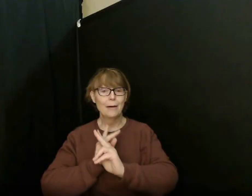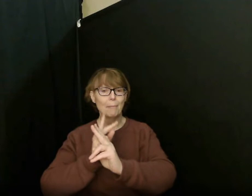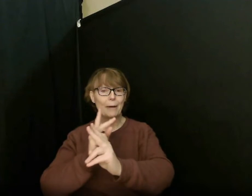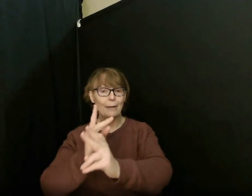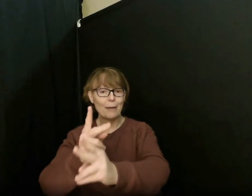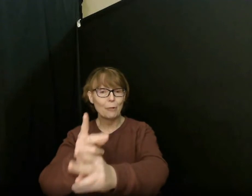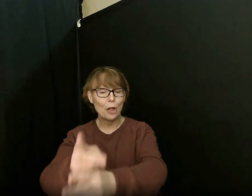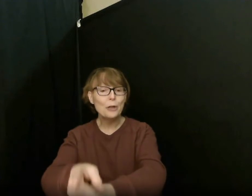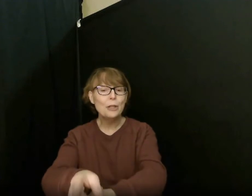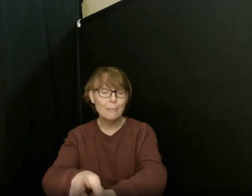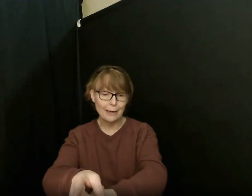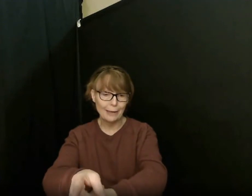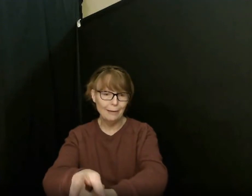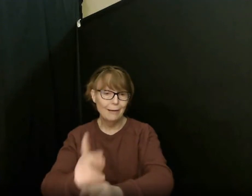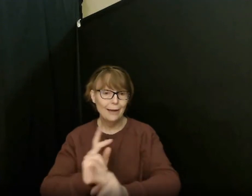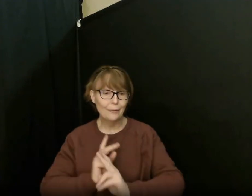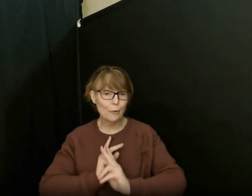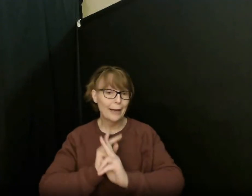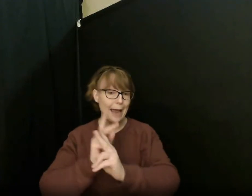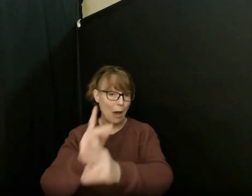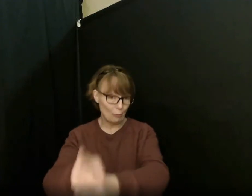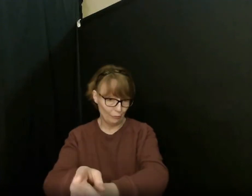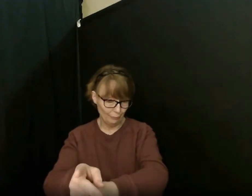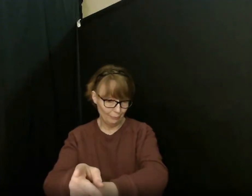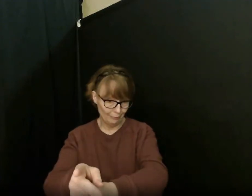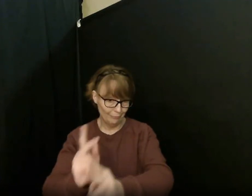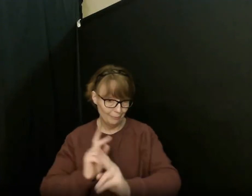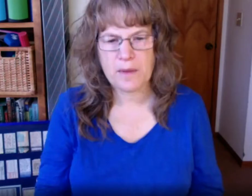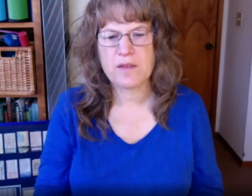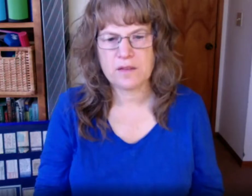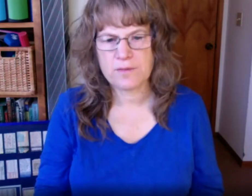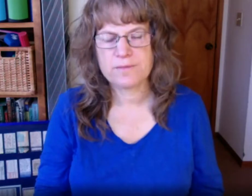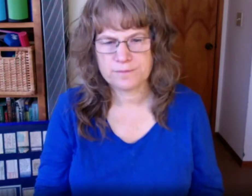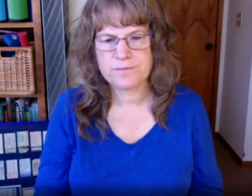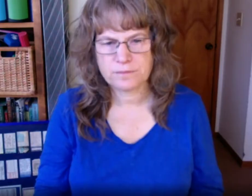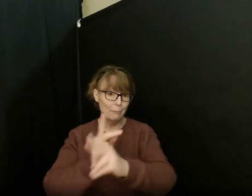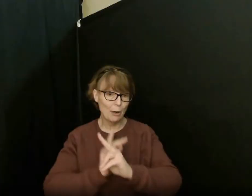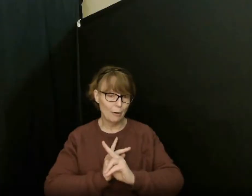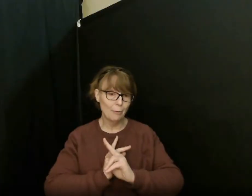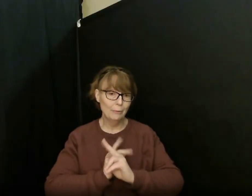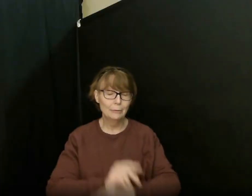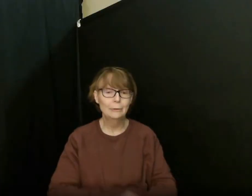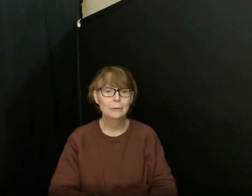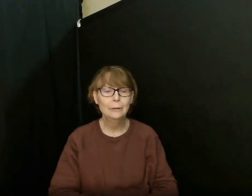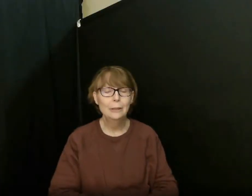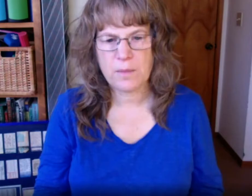But if I'm loaning you money, it's going out. Okay, that makes sense. Loan, borrow. Okay, that makes